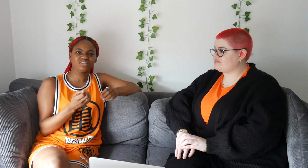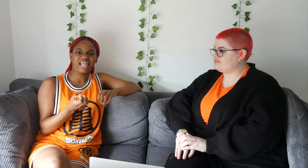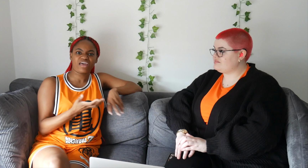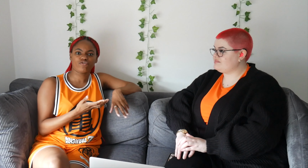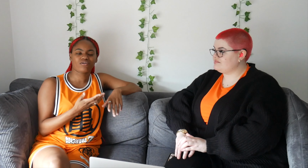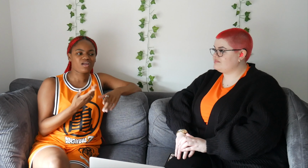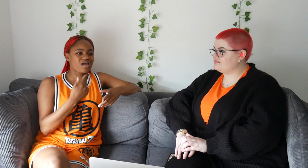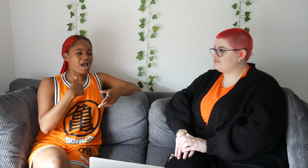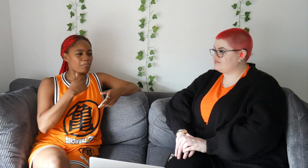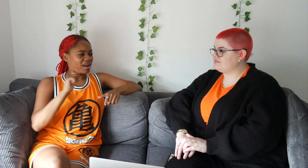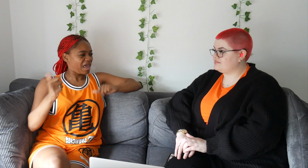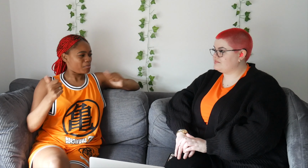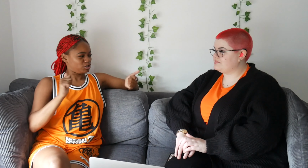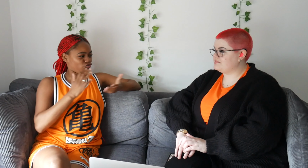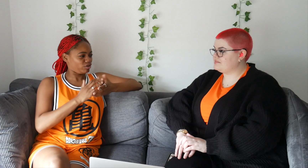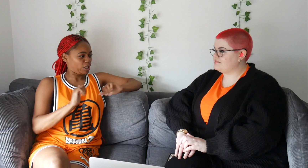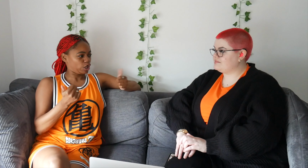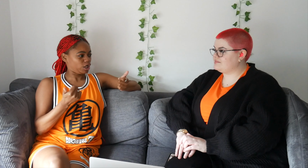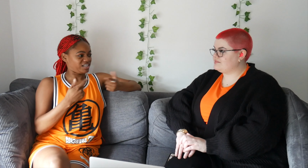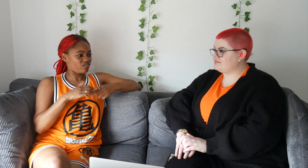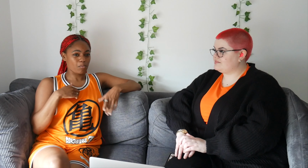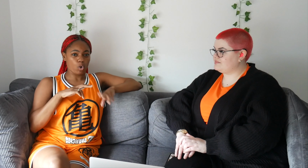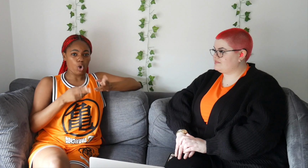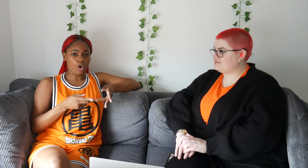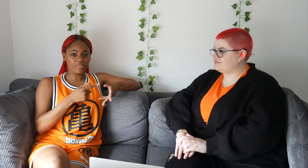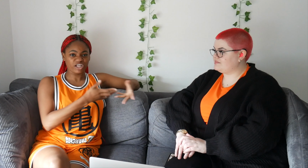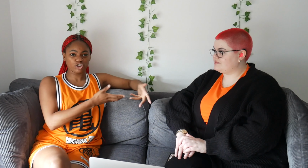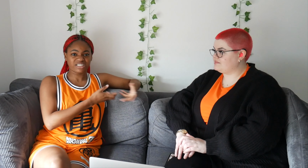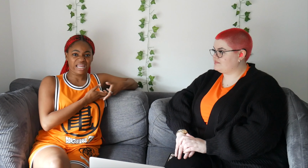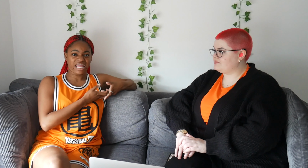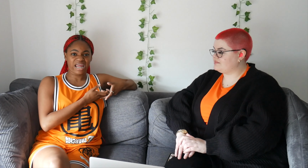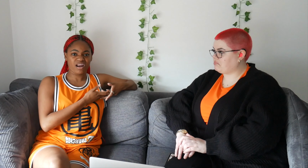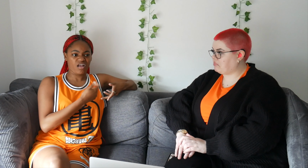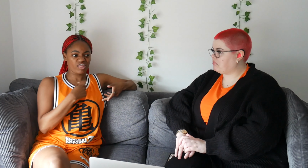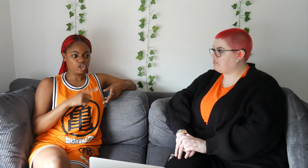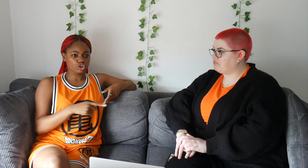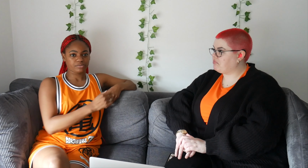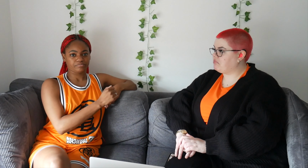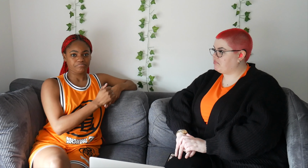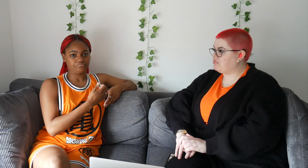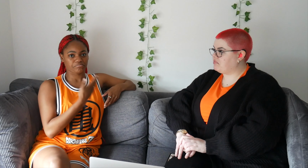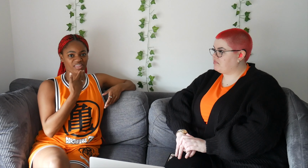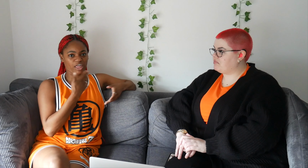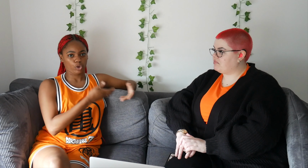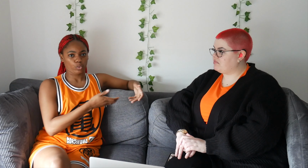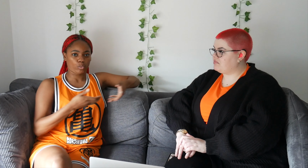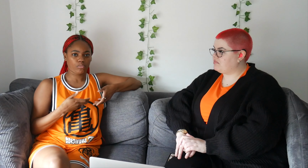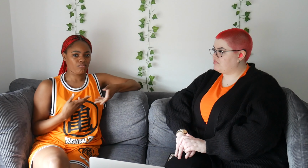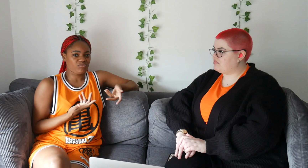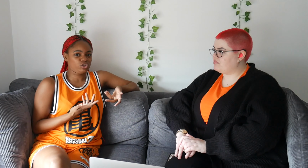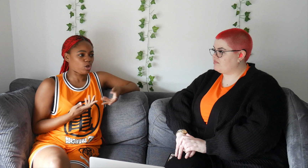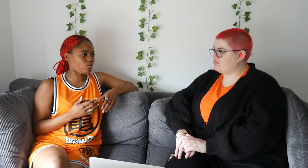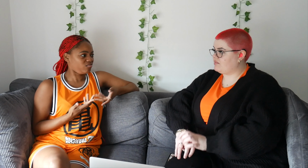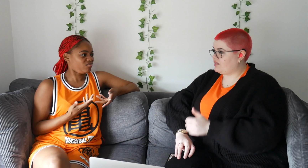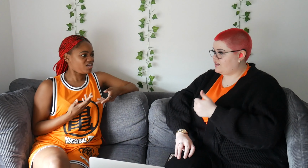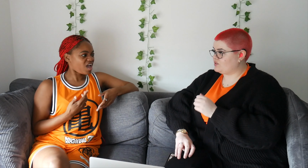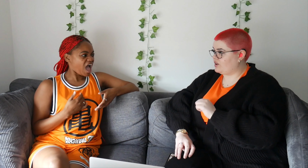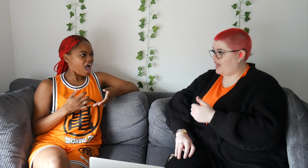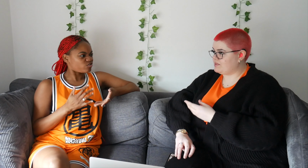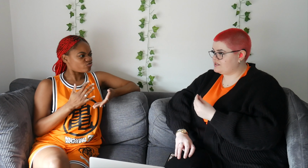for delivery. And my neighbours are really good. If I'm not at home, they take it for me and I just go and get it from them. They're good neighbours. So